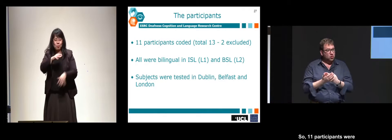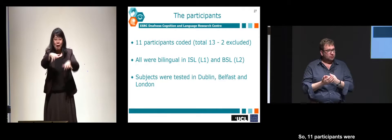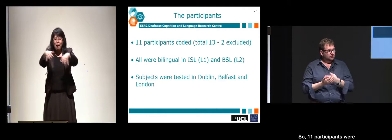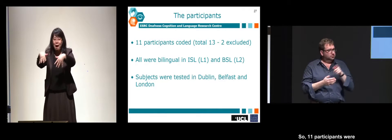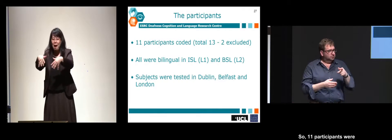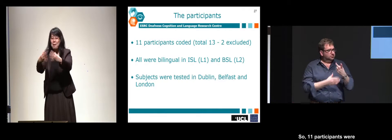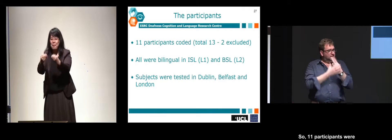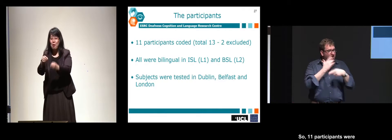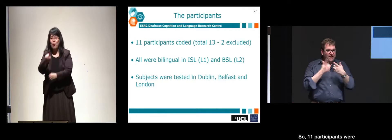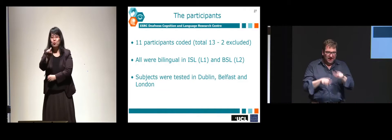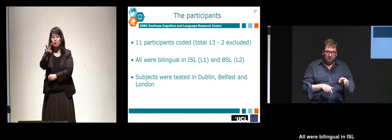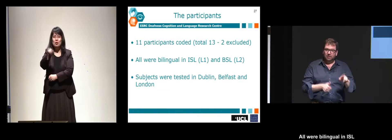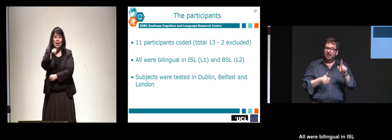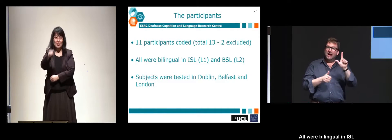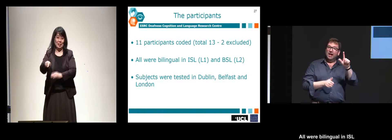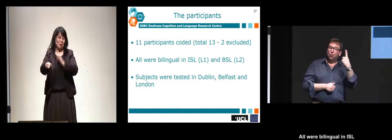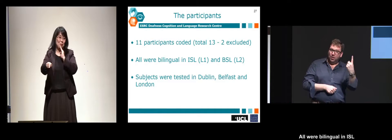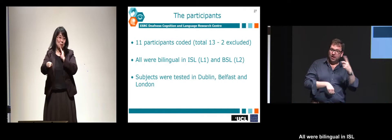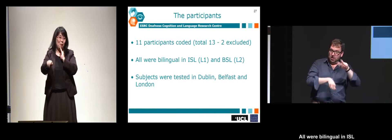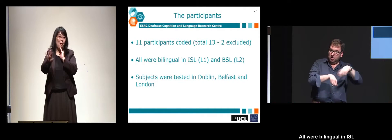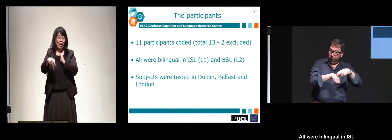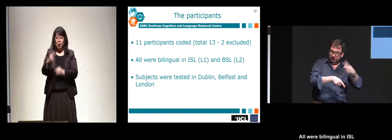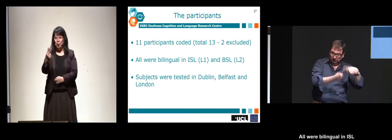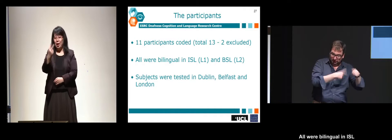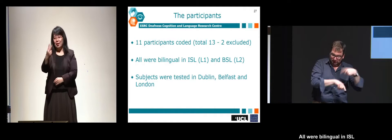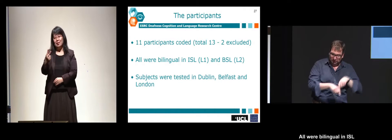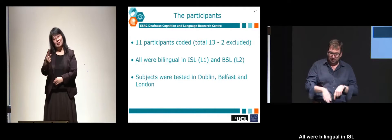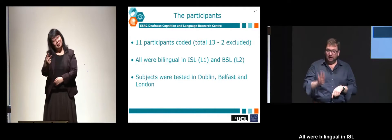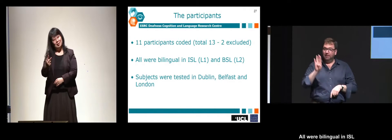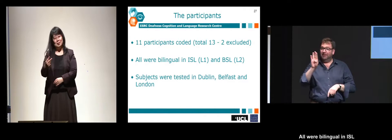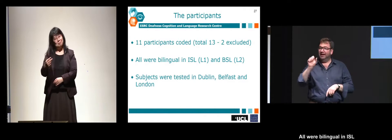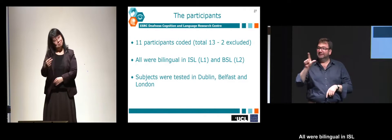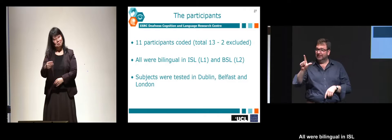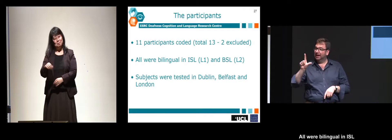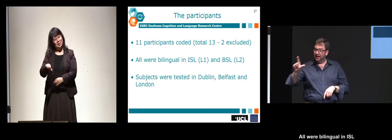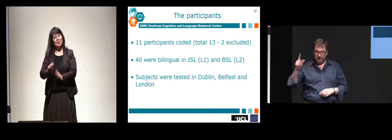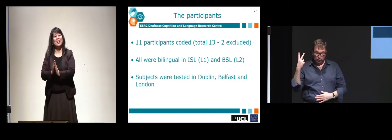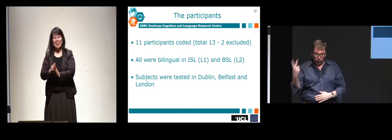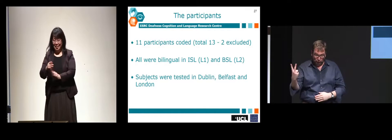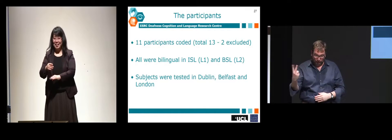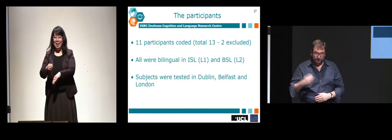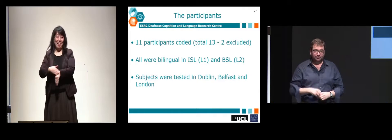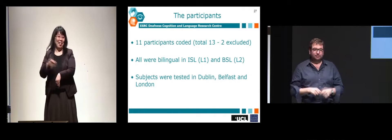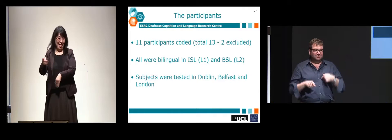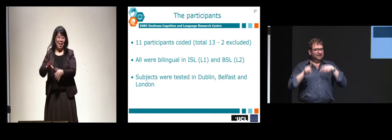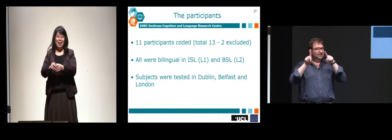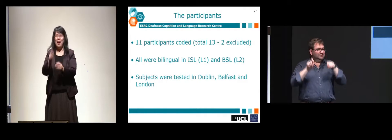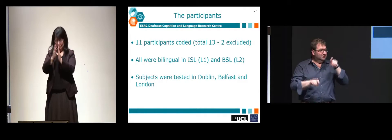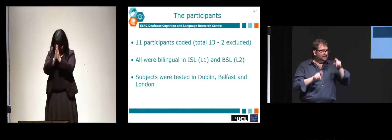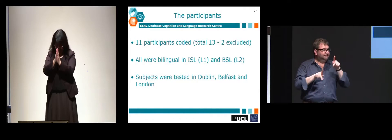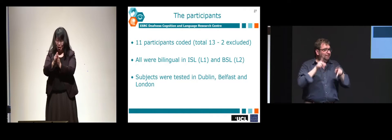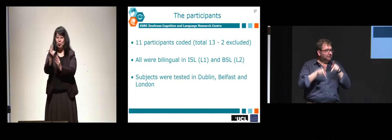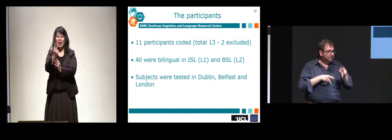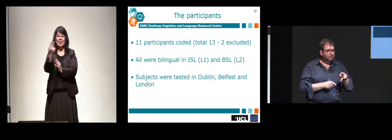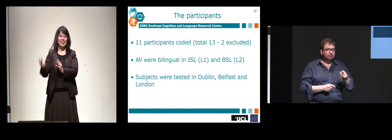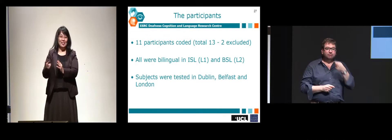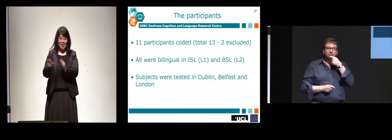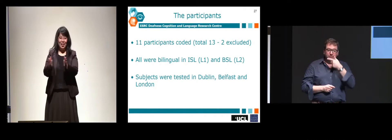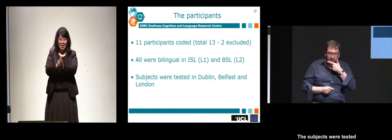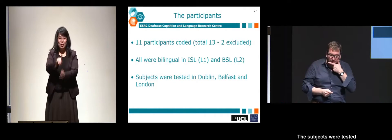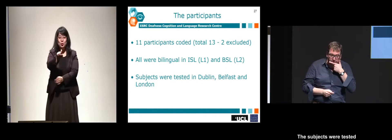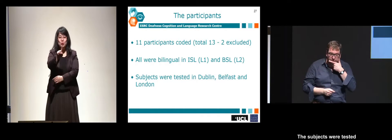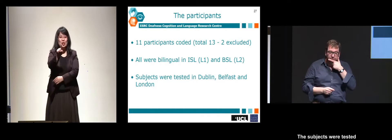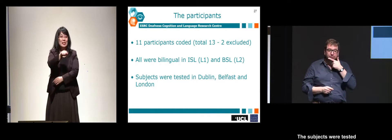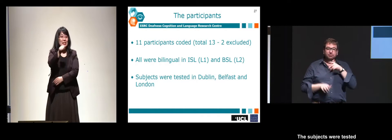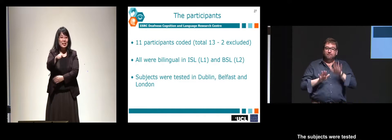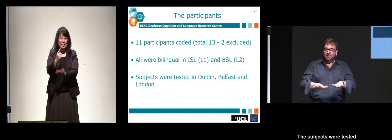were ultimately coded. All were bilingual in ISL as their L1 and BSL as their L2.